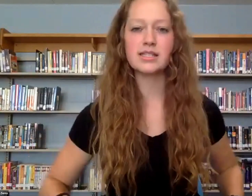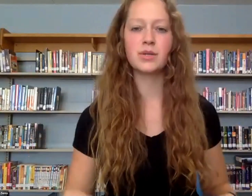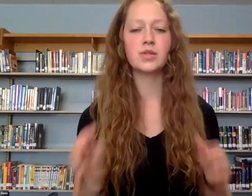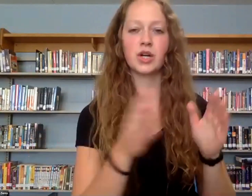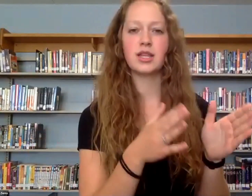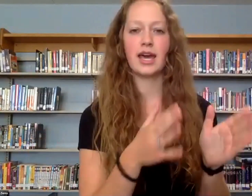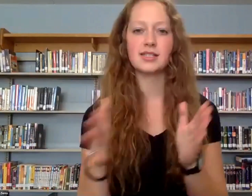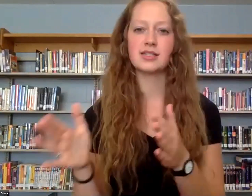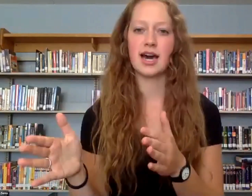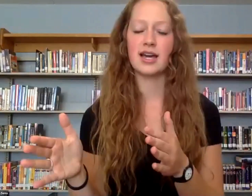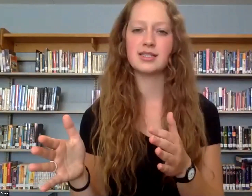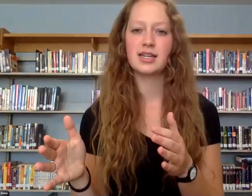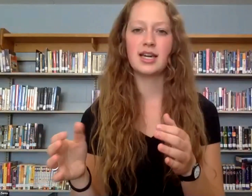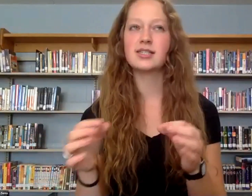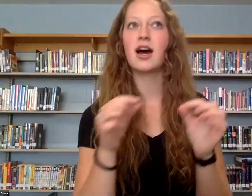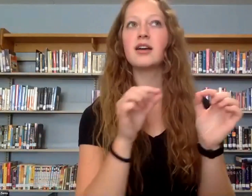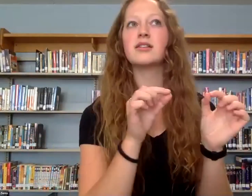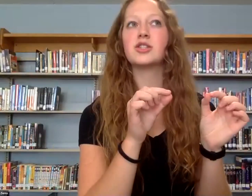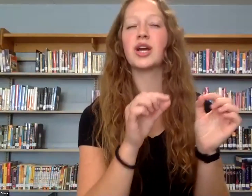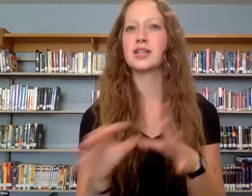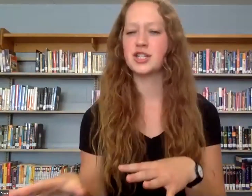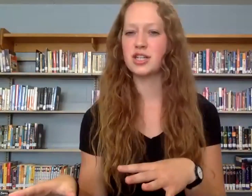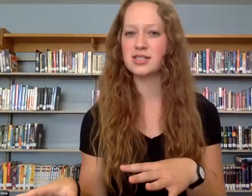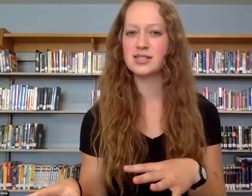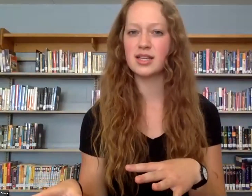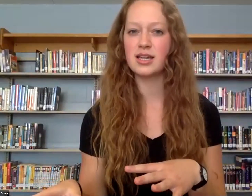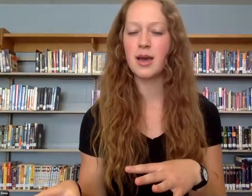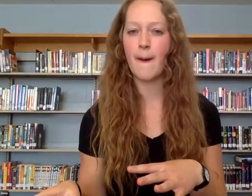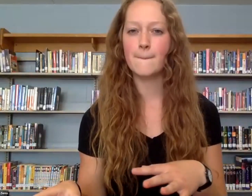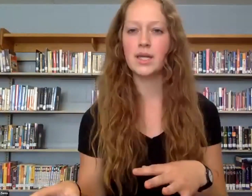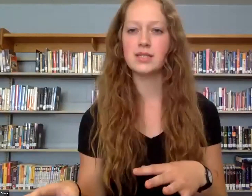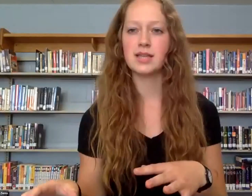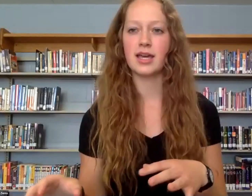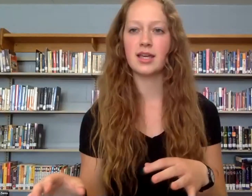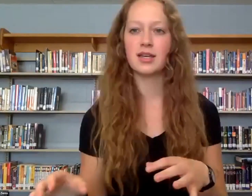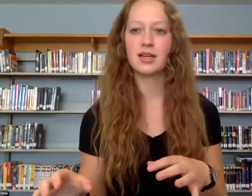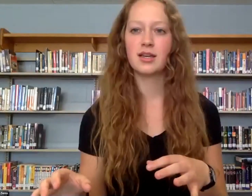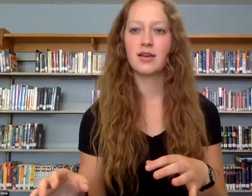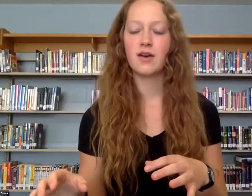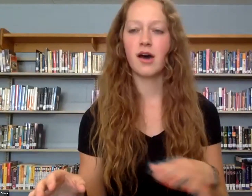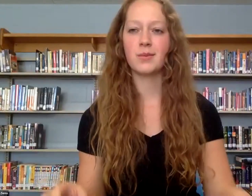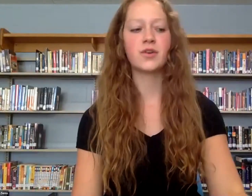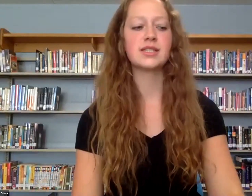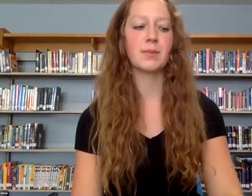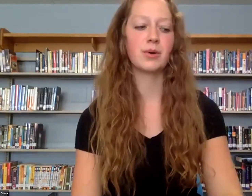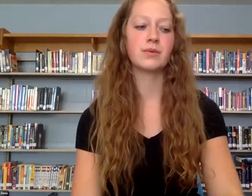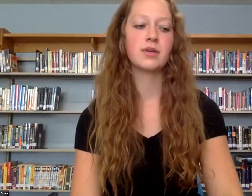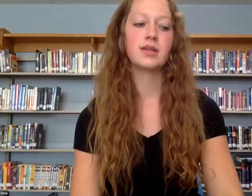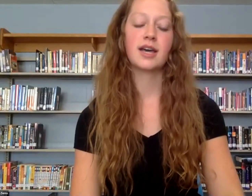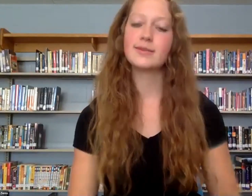when you turn the ASL signs. It's not a translation necessarily, but it's like, for example, the husband and